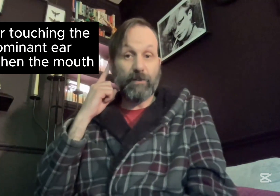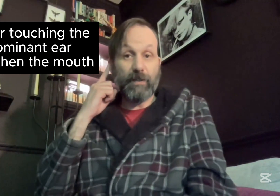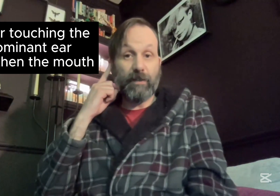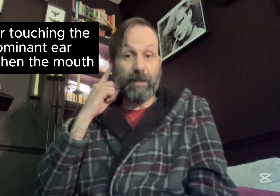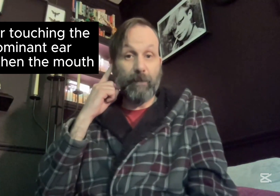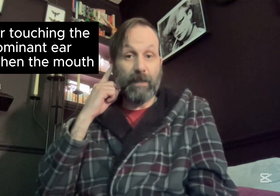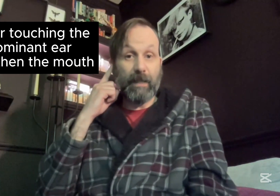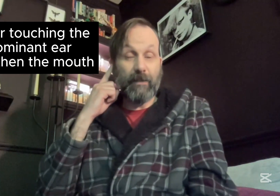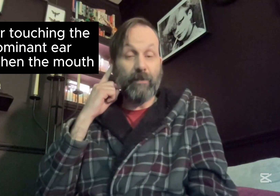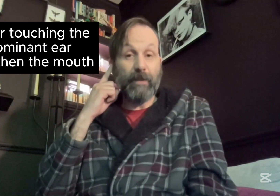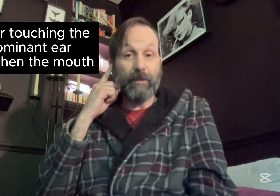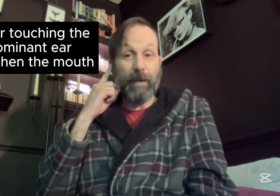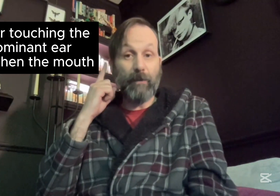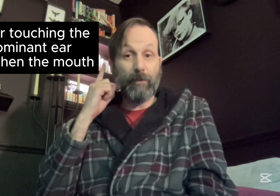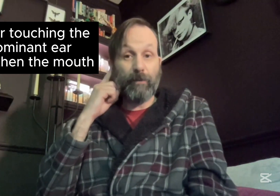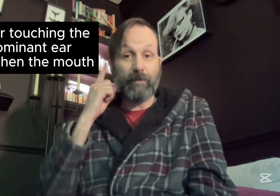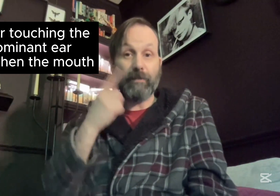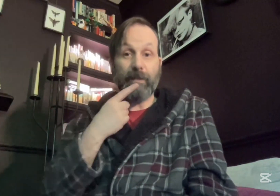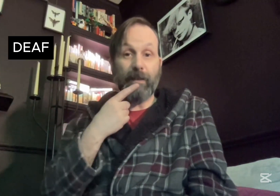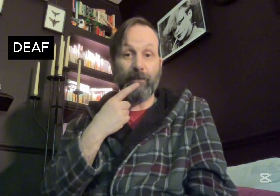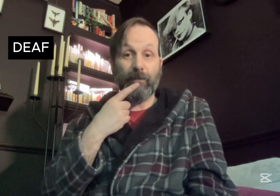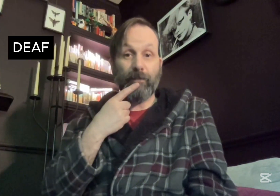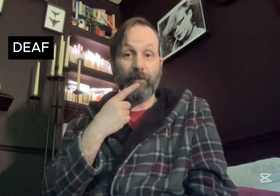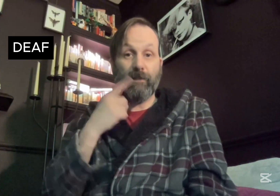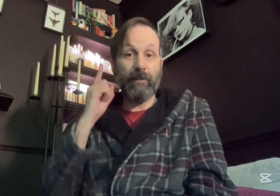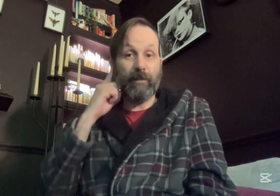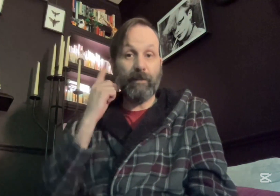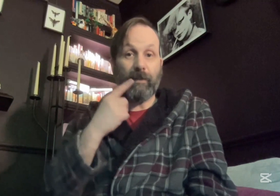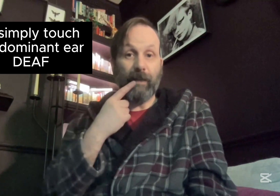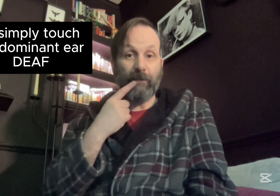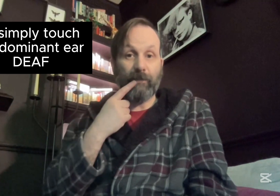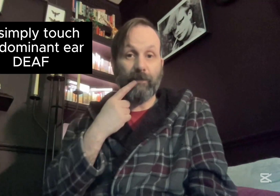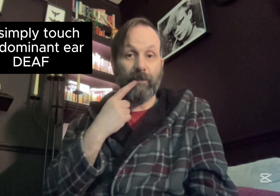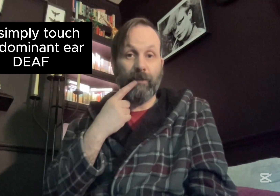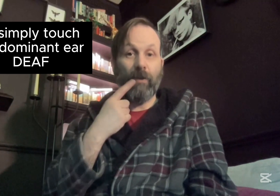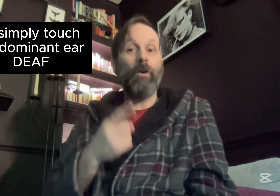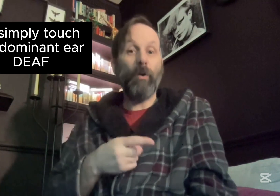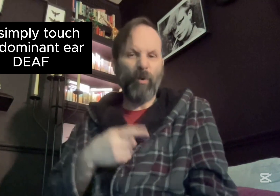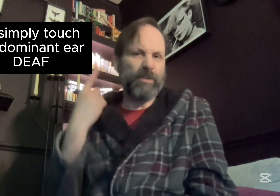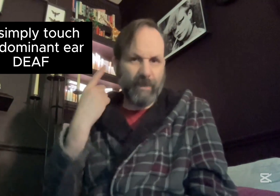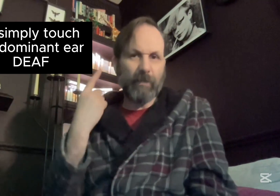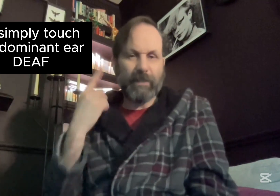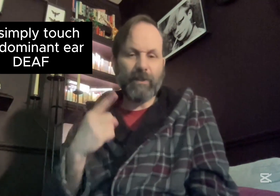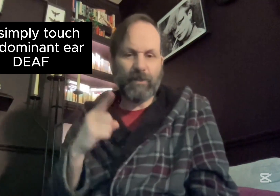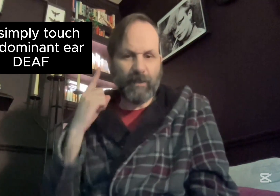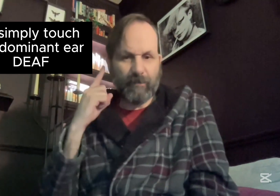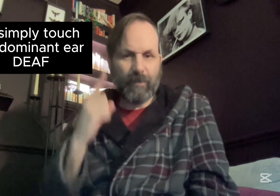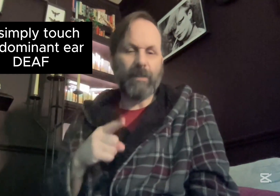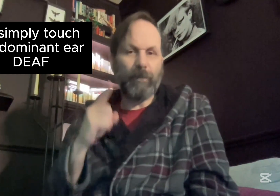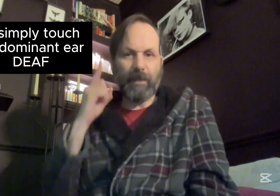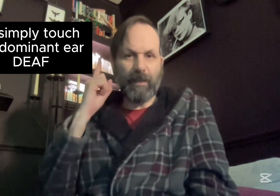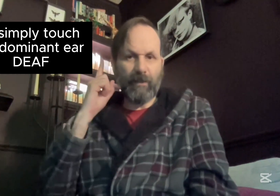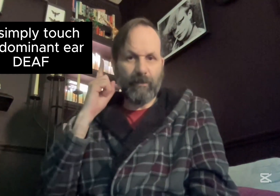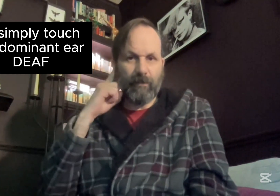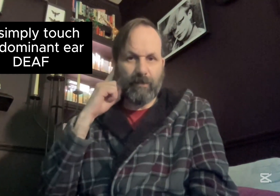touching the dominant ear and then the mouth, deaf, deaf, or simply touching the dominant ear,